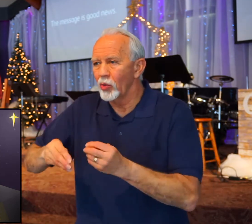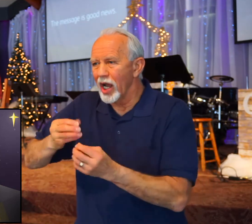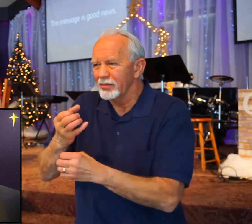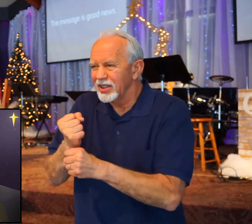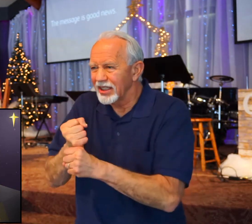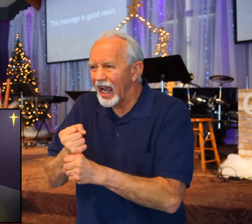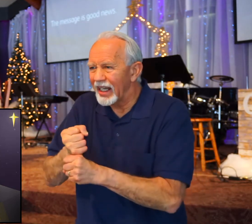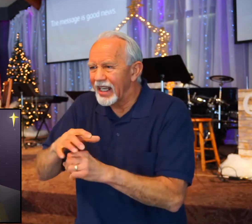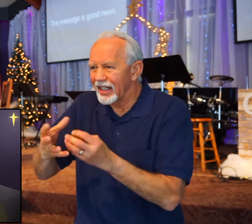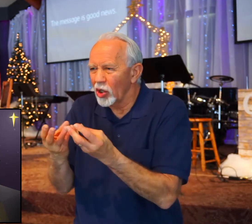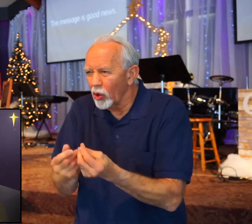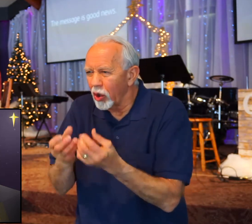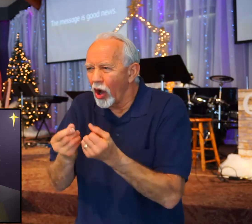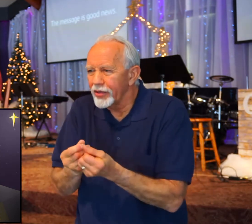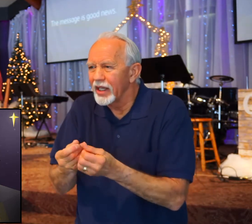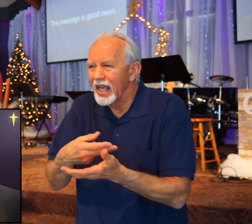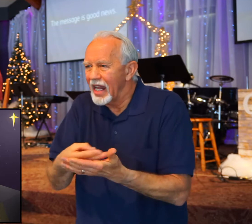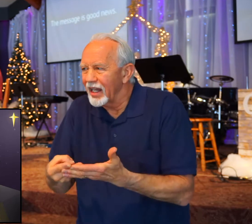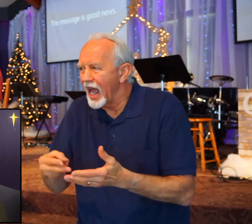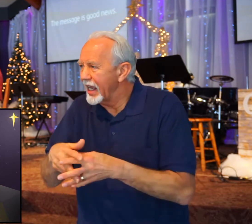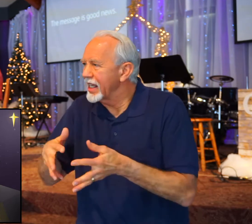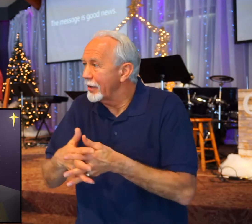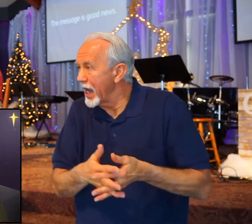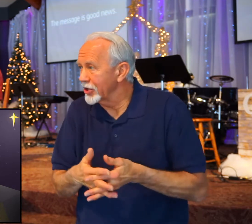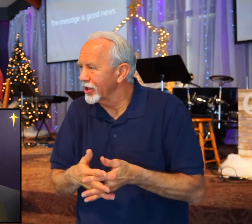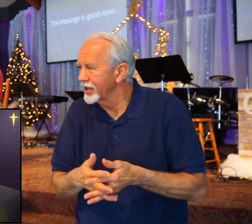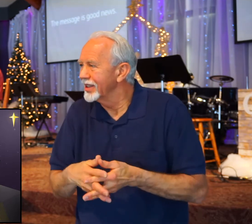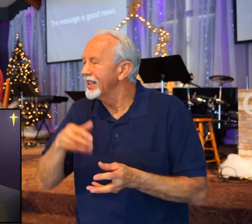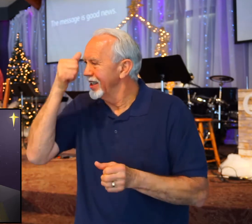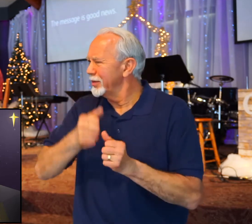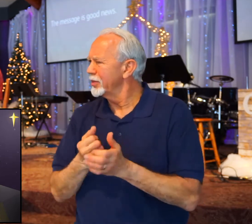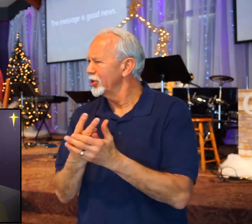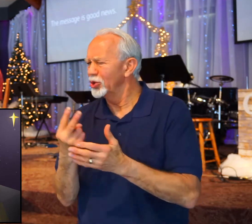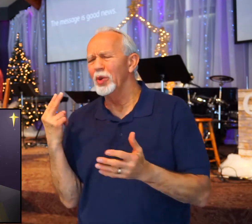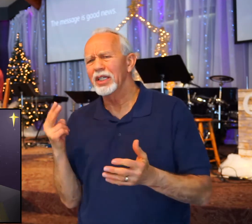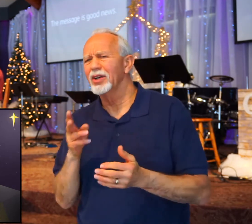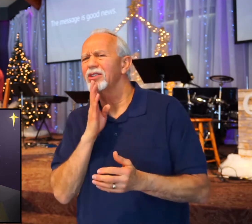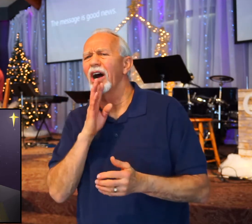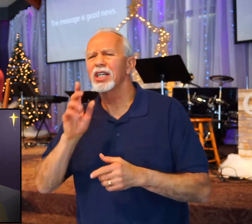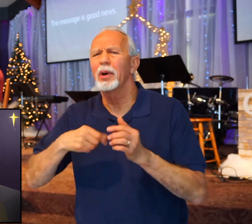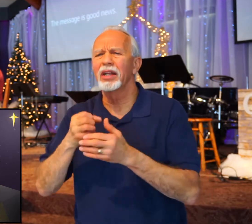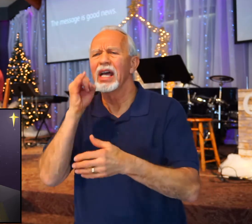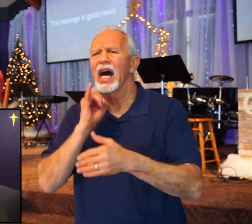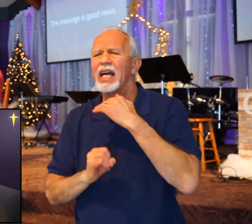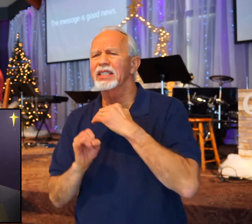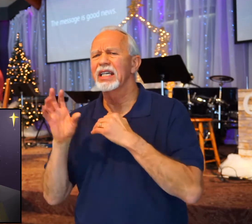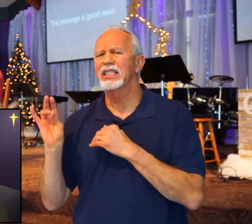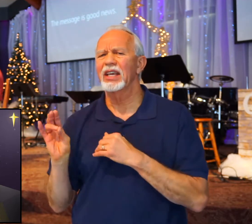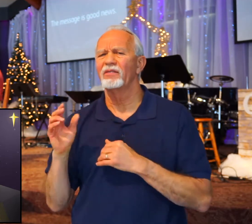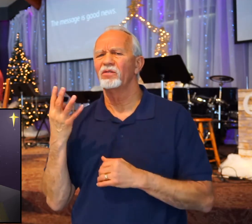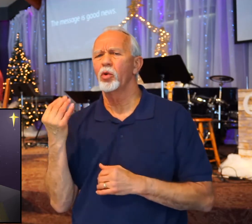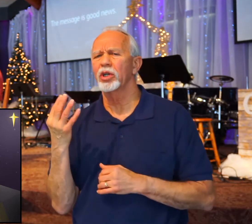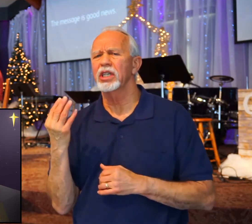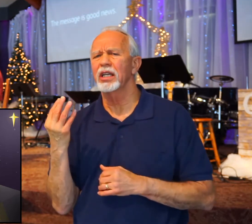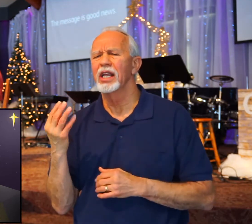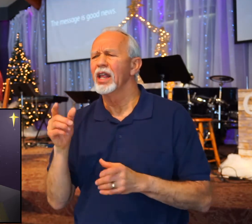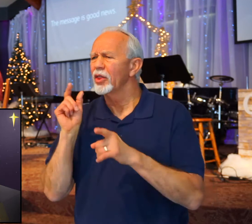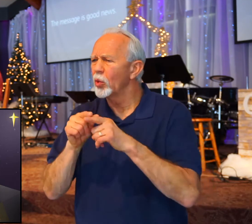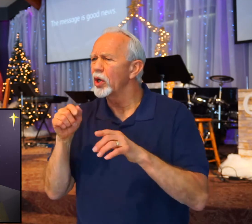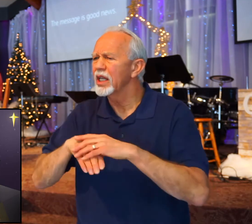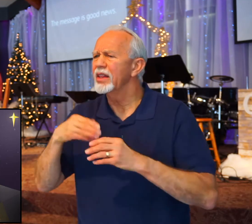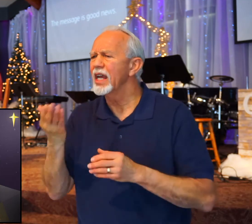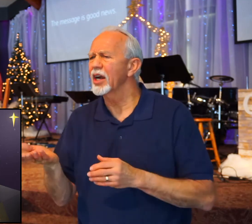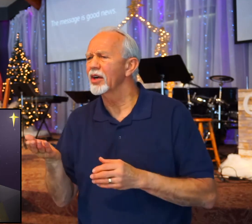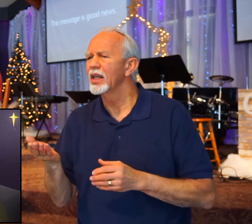cloth and lying in a manger. You remember 2 weeks ago, we talked about Isaiah 7:14, and there was a word in there